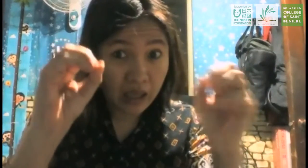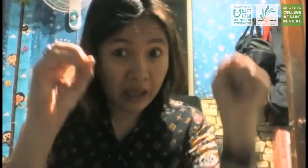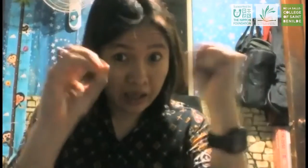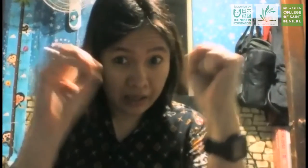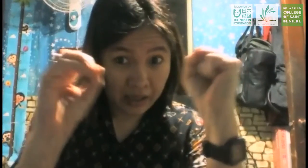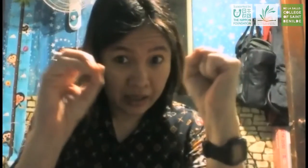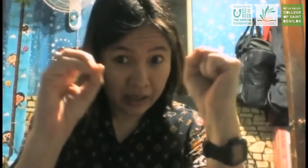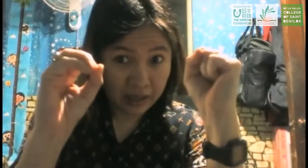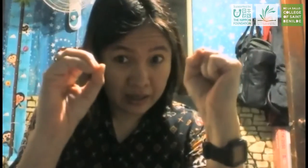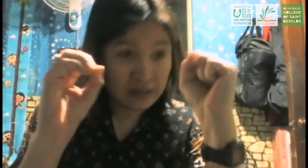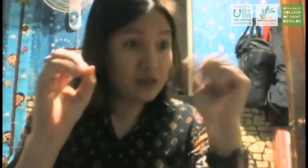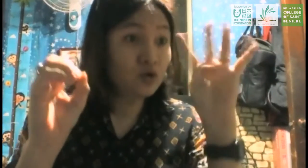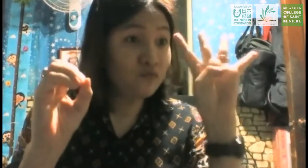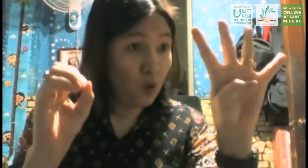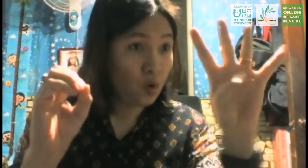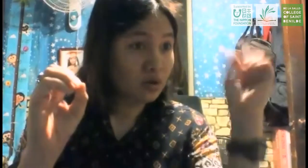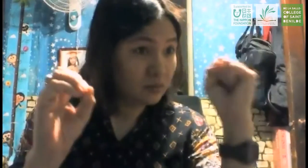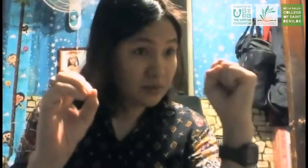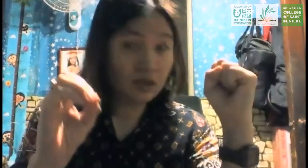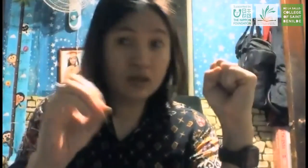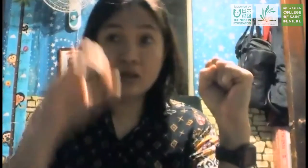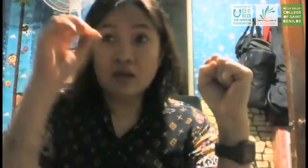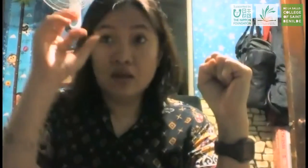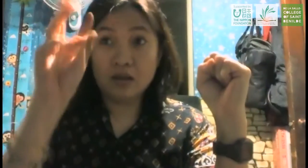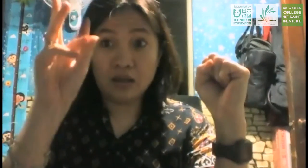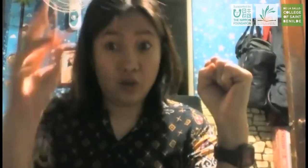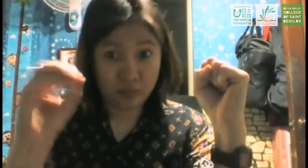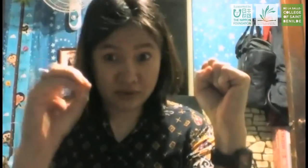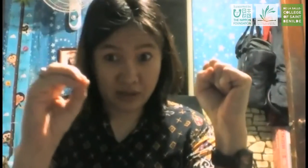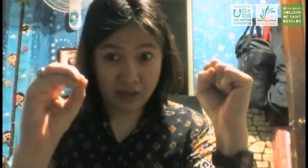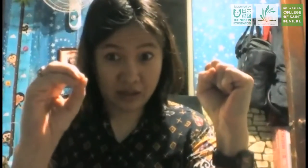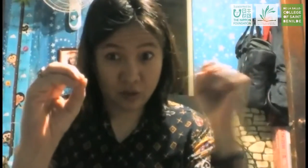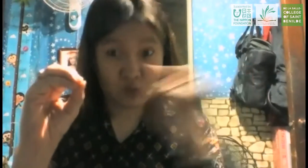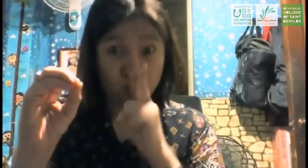explanation, but I'm not getting why,